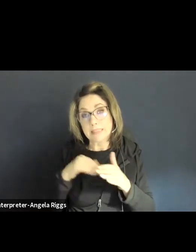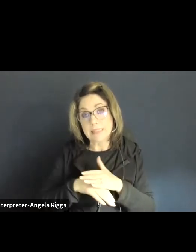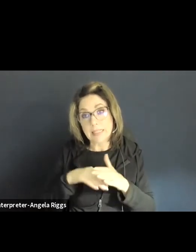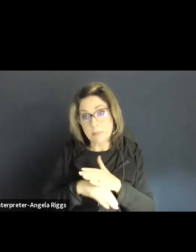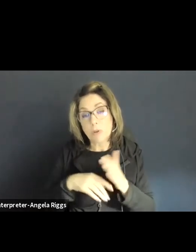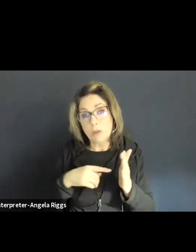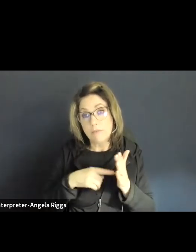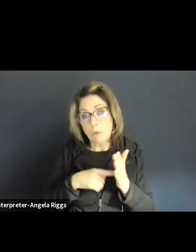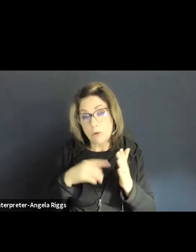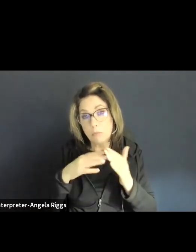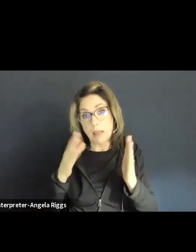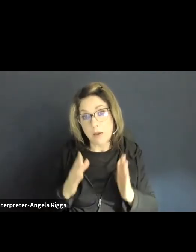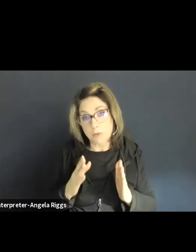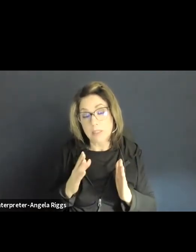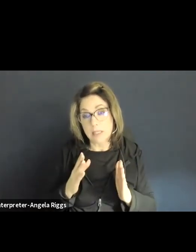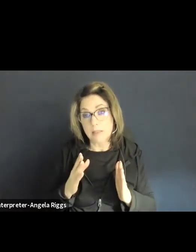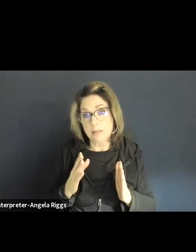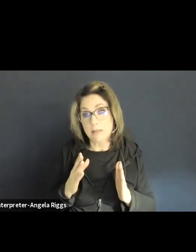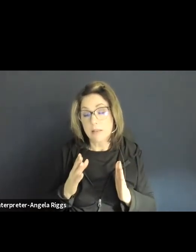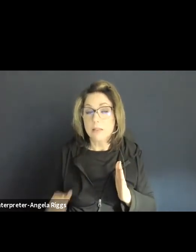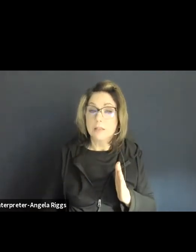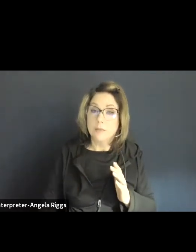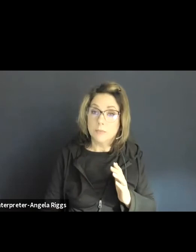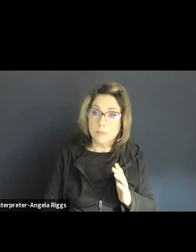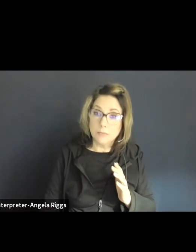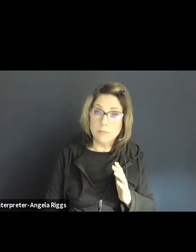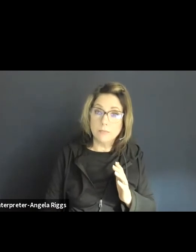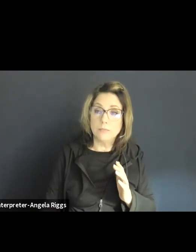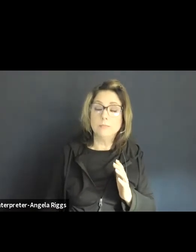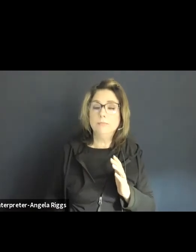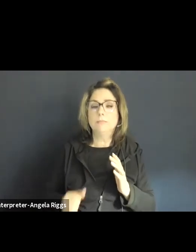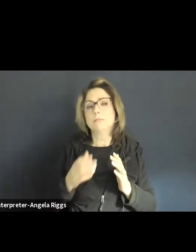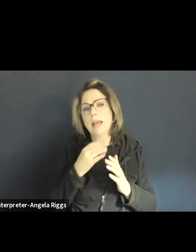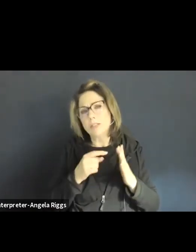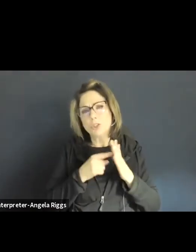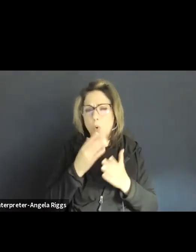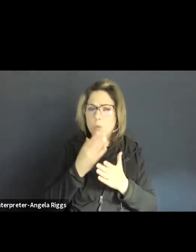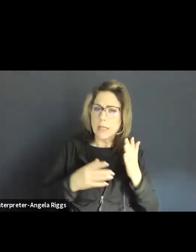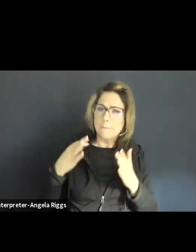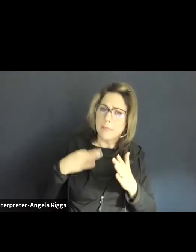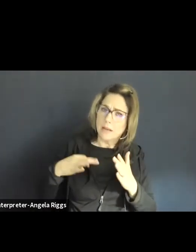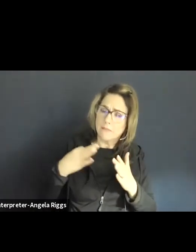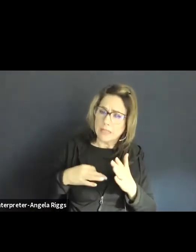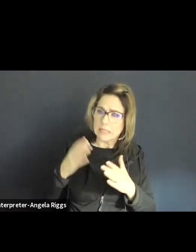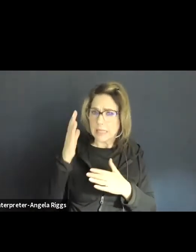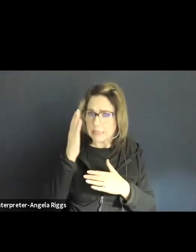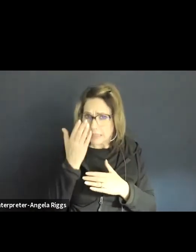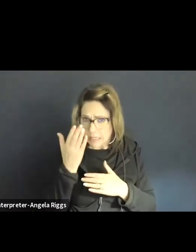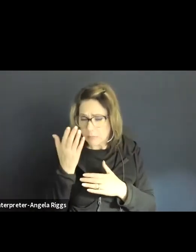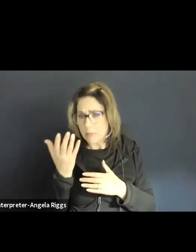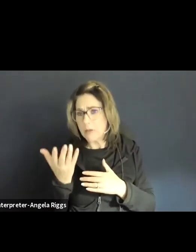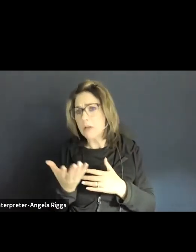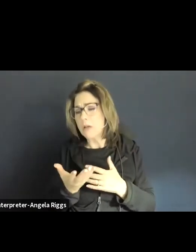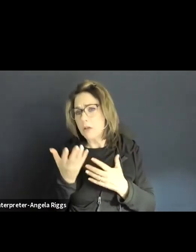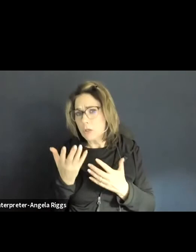accessible, affordable housing and some of the benefits that would seem to be an area that is